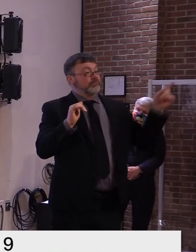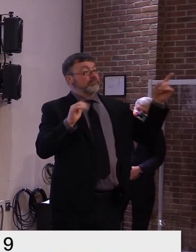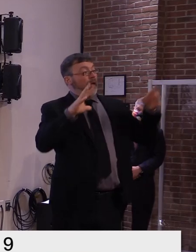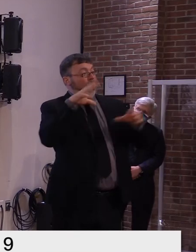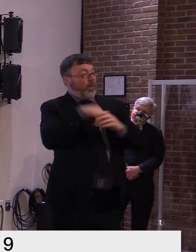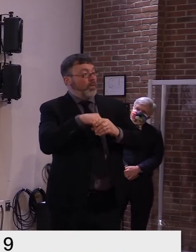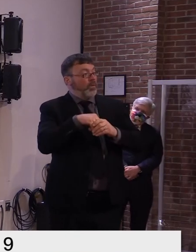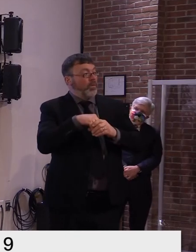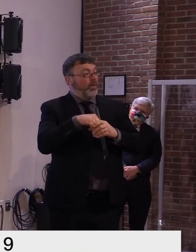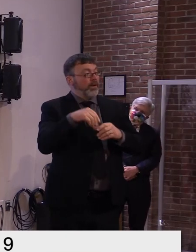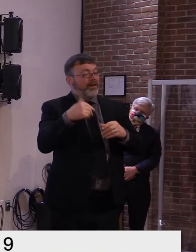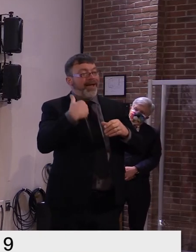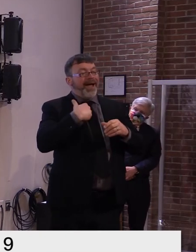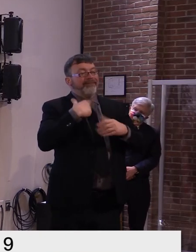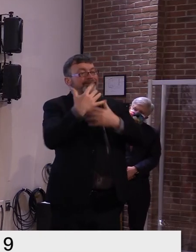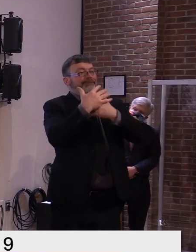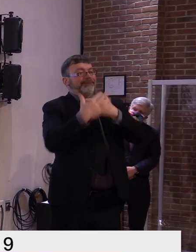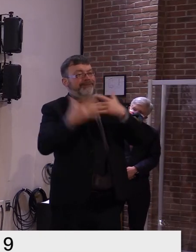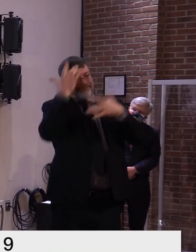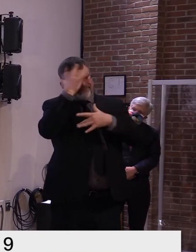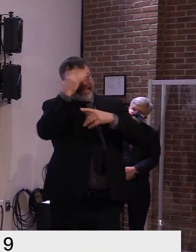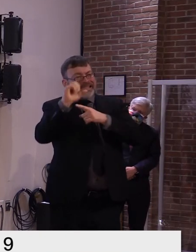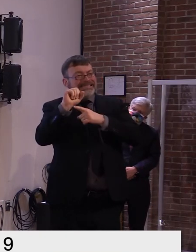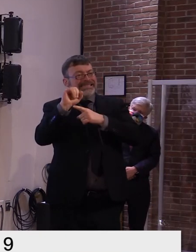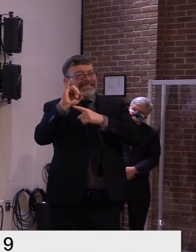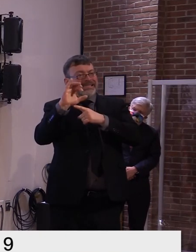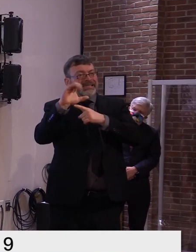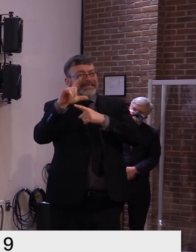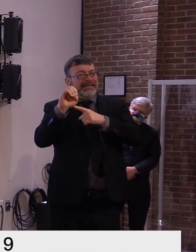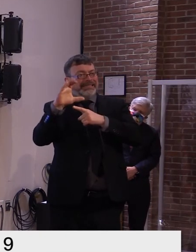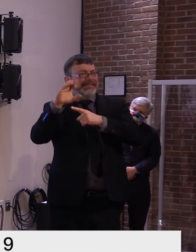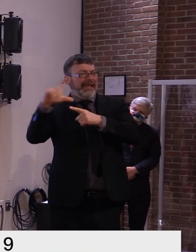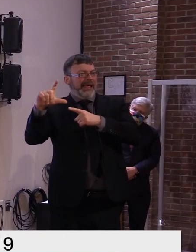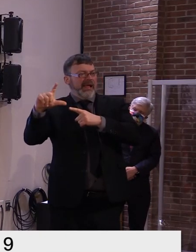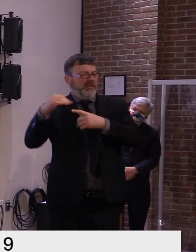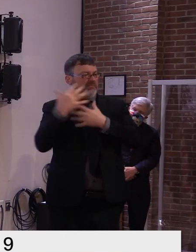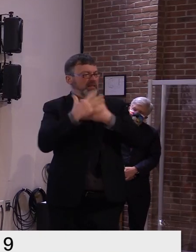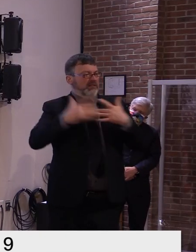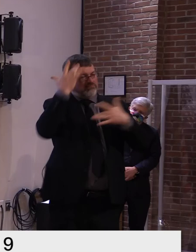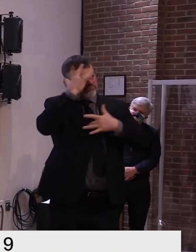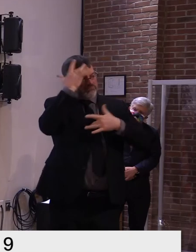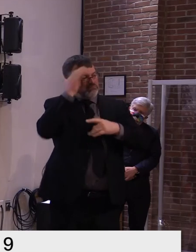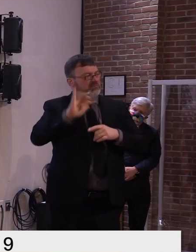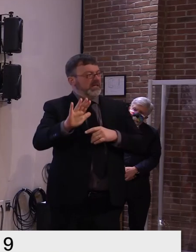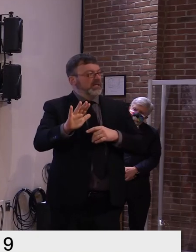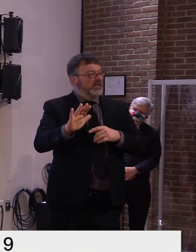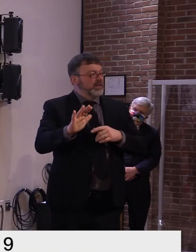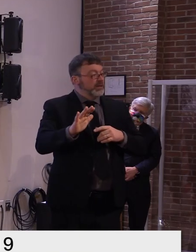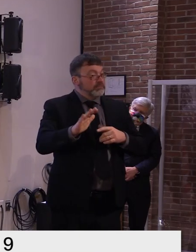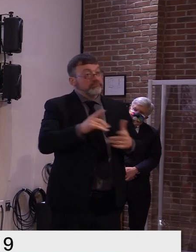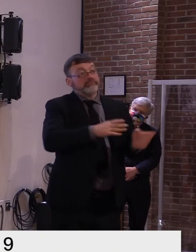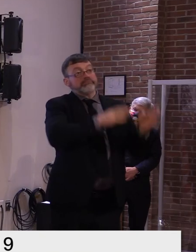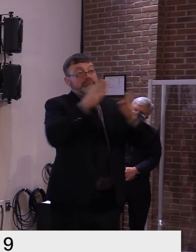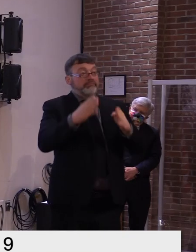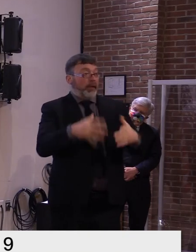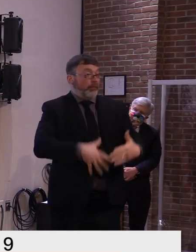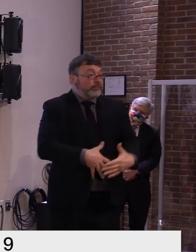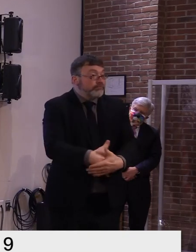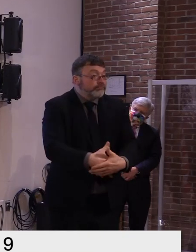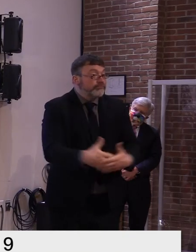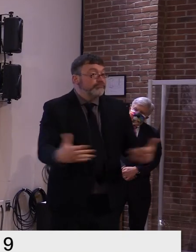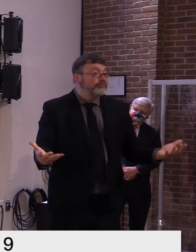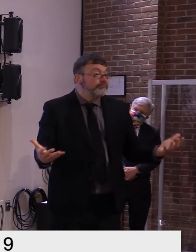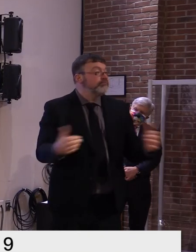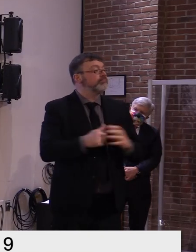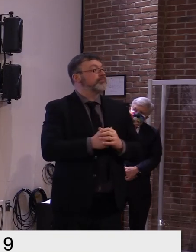also mention pregnancy and smoking. So the way we have things outlined at this point in time, and you've seen the